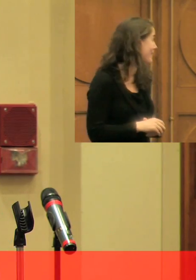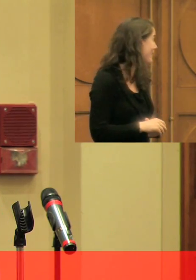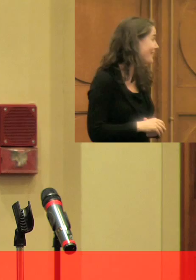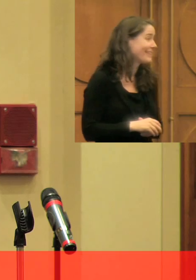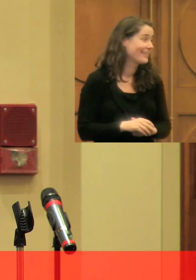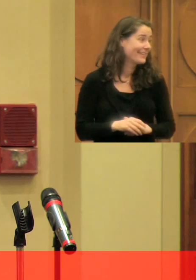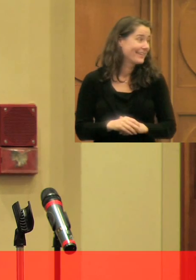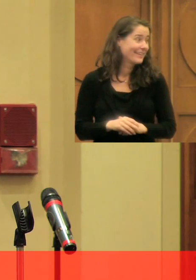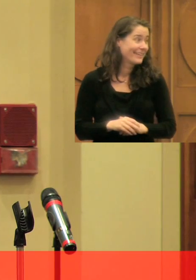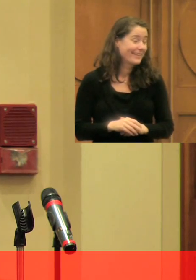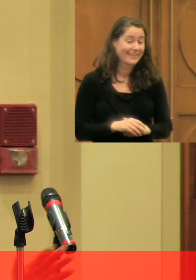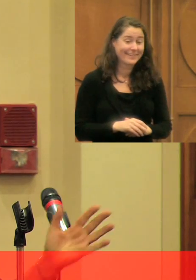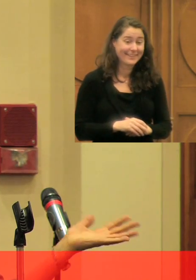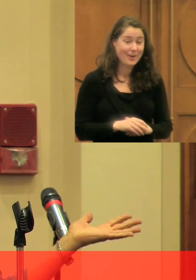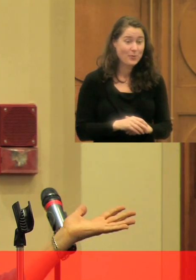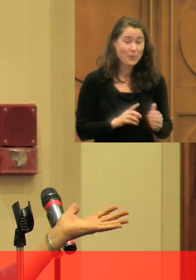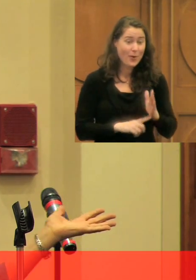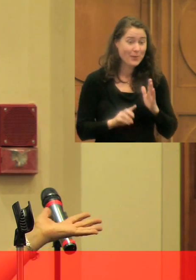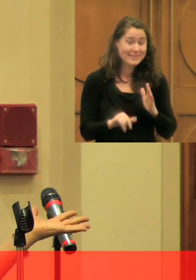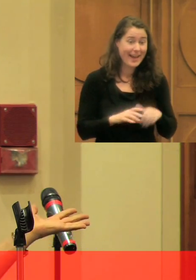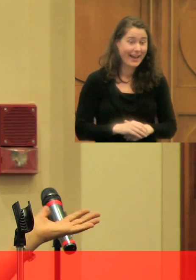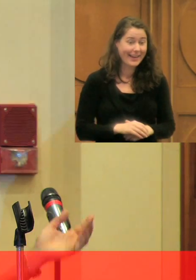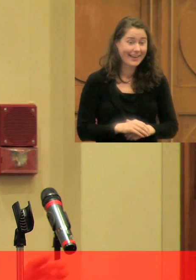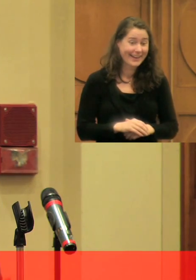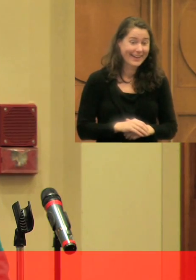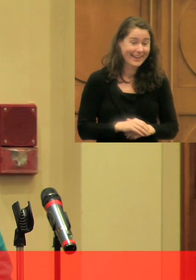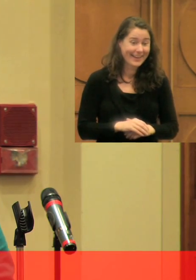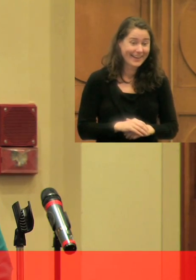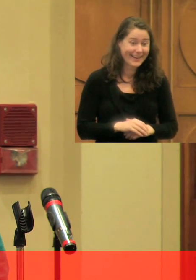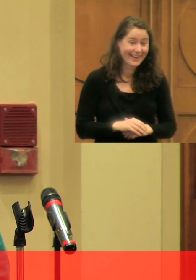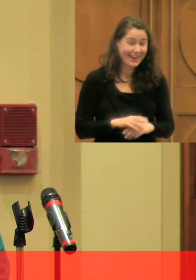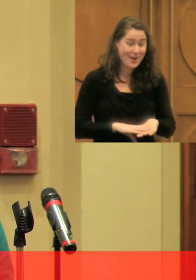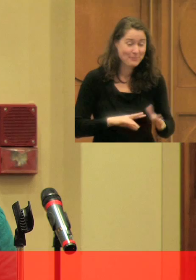All right, we have fireworks, yay!